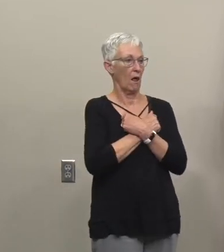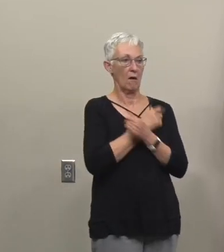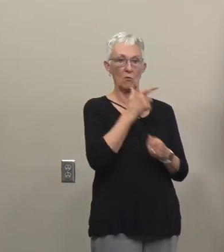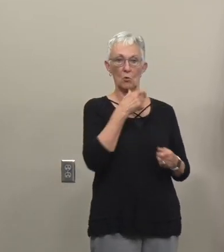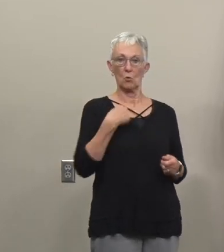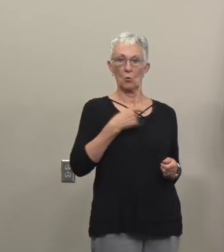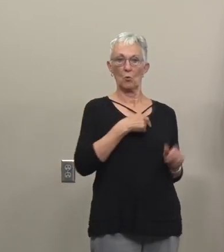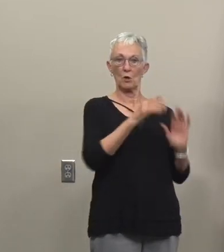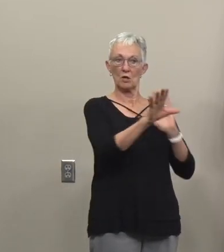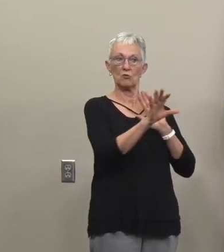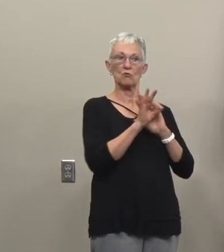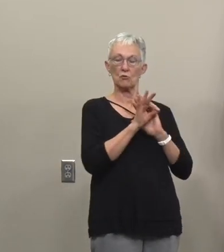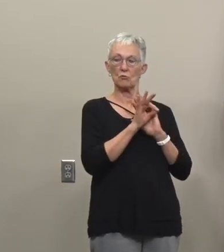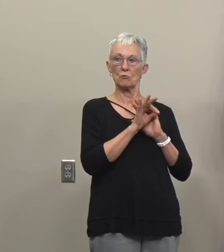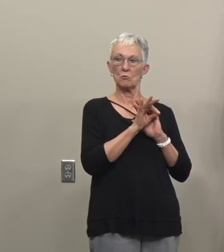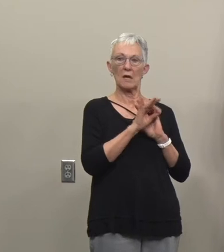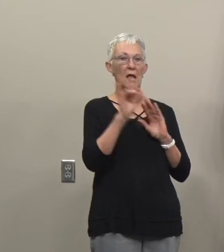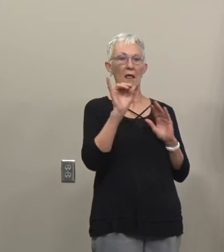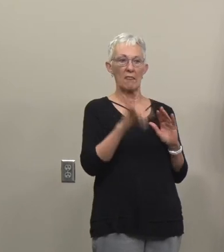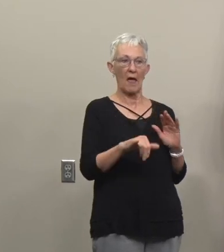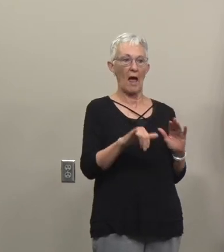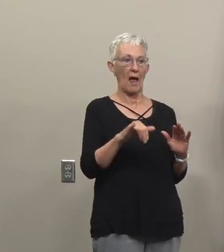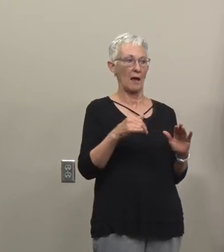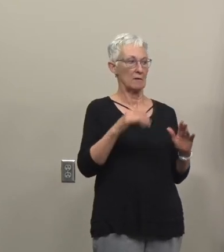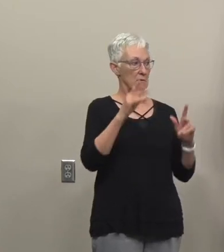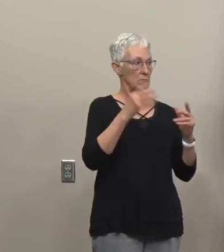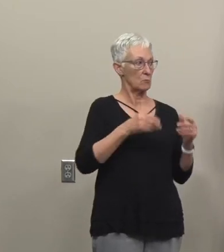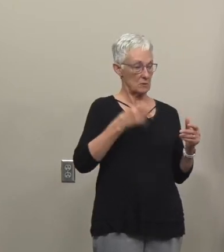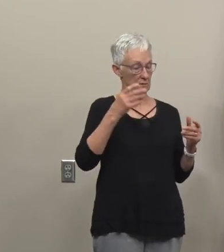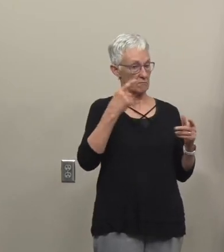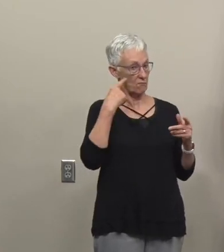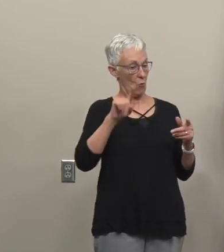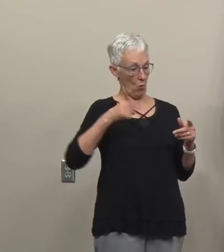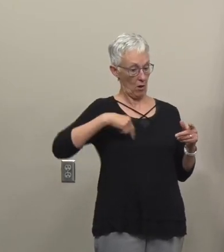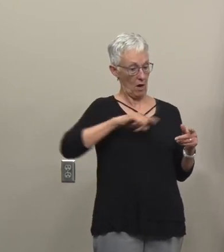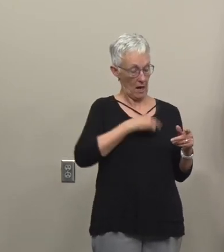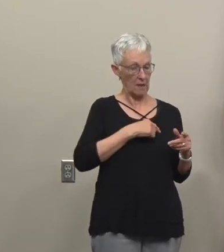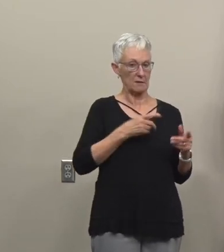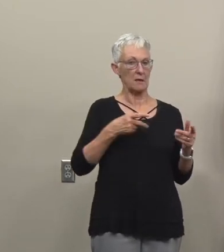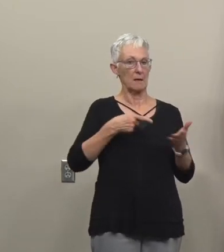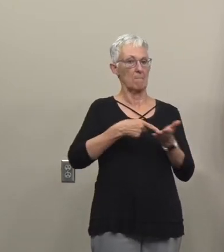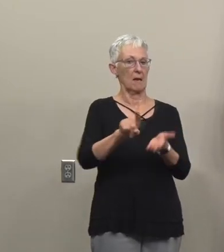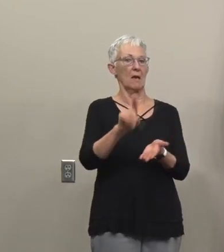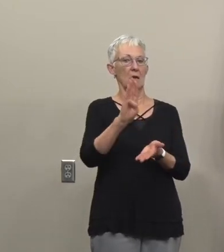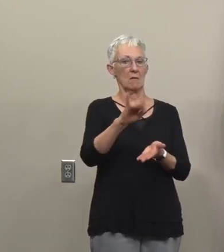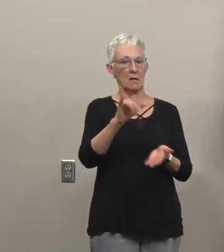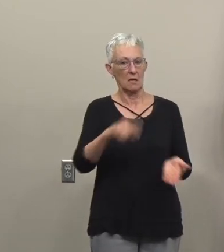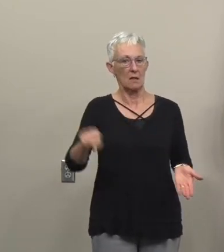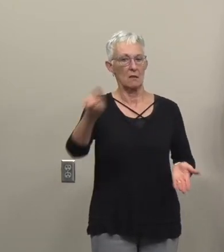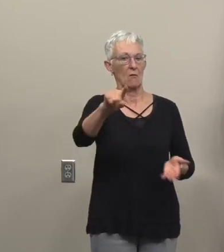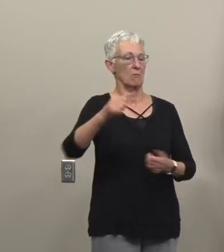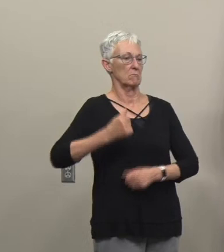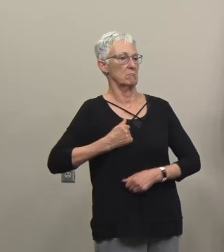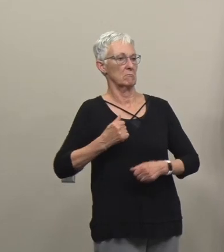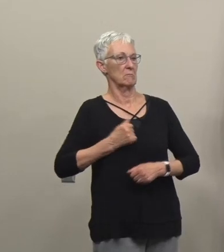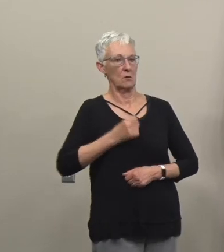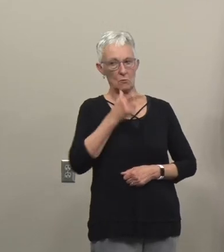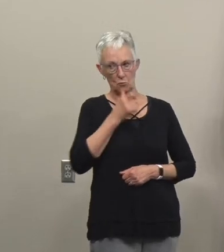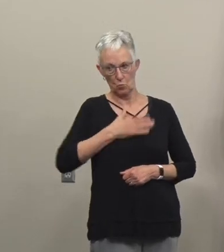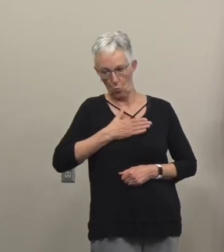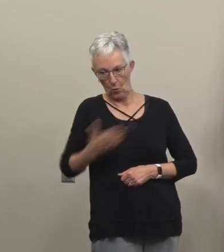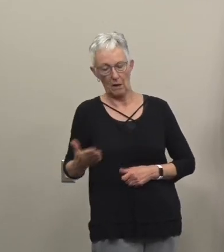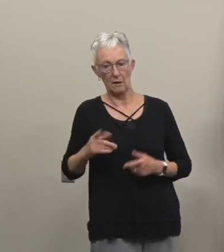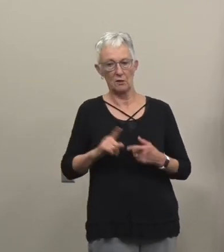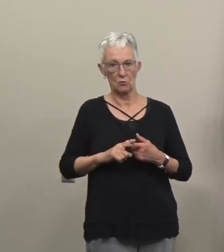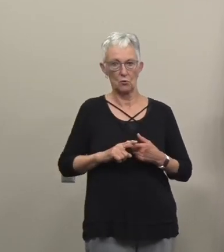many more came at a price paid over the years, paid on battlefields across the globe, and paid by those brave souls who took up arms to protect